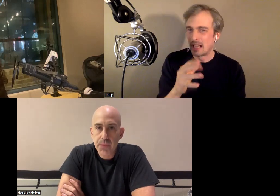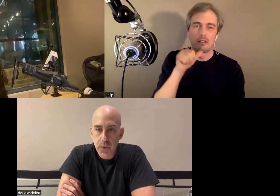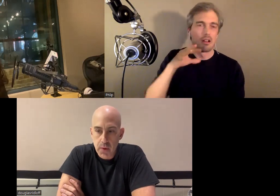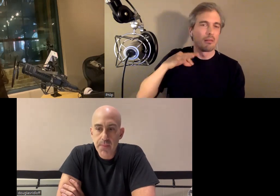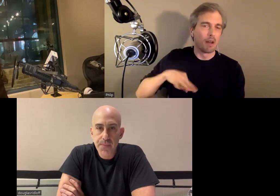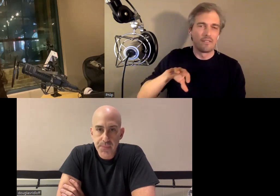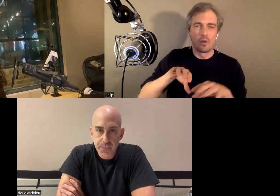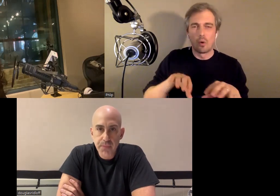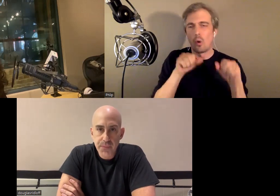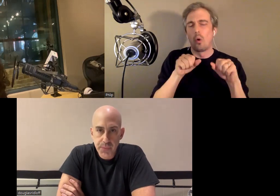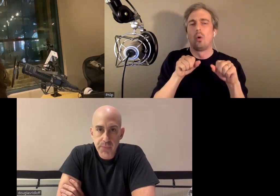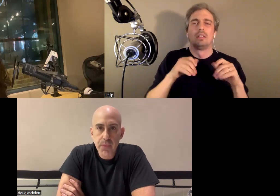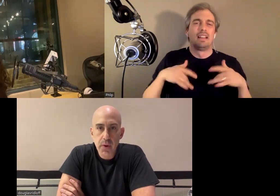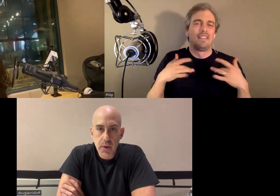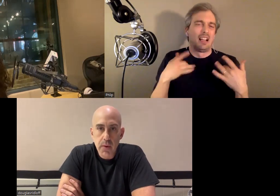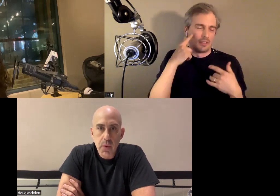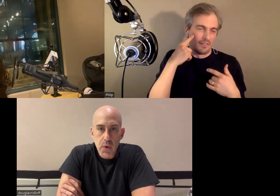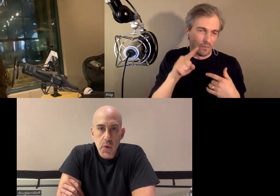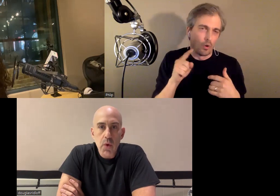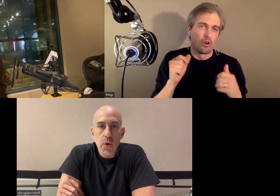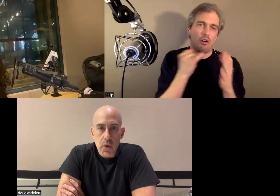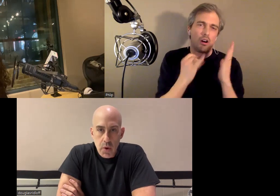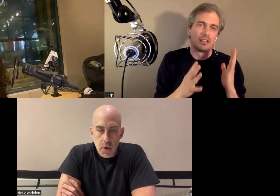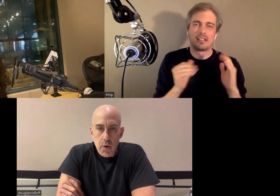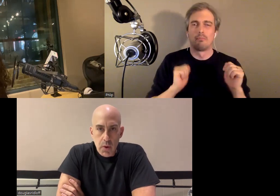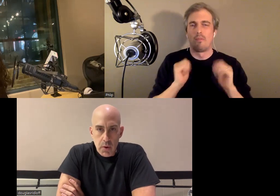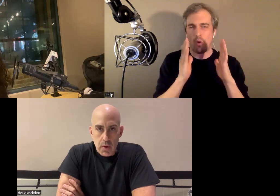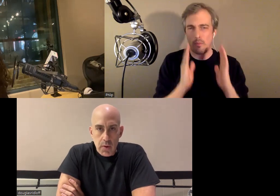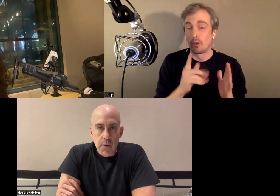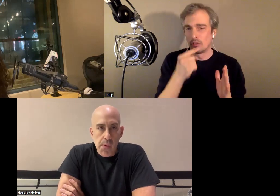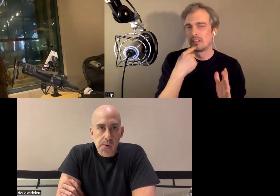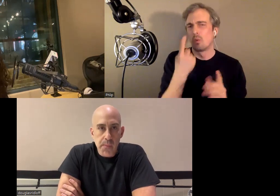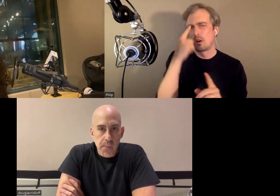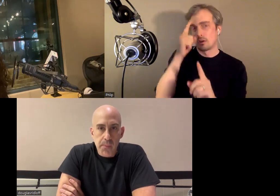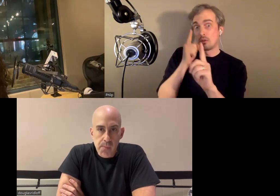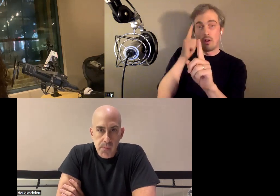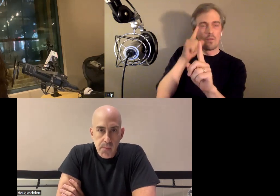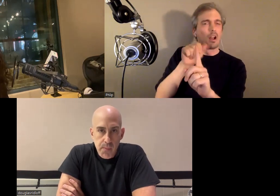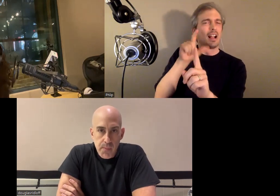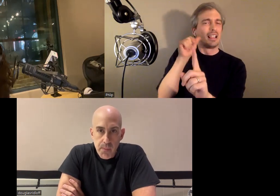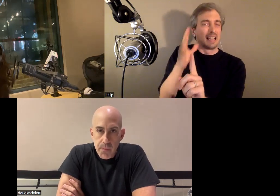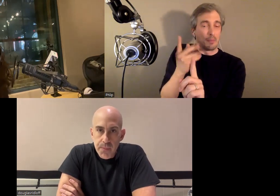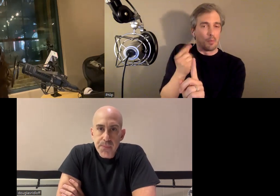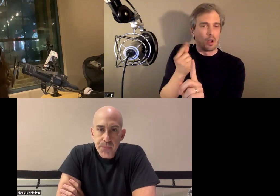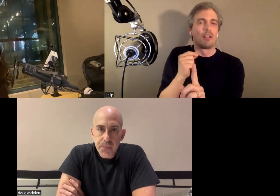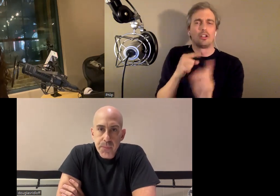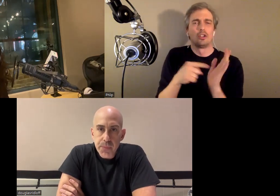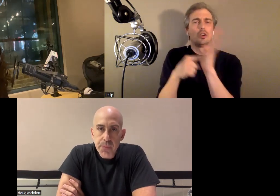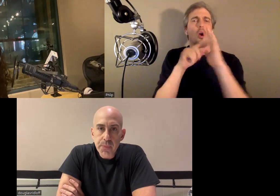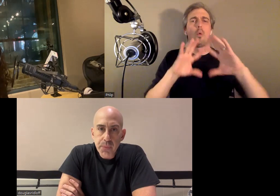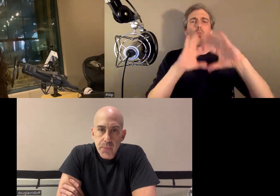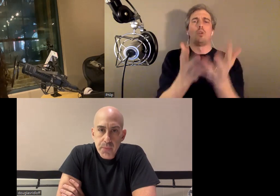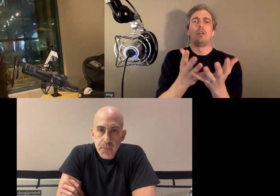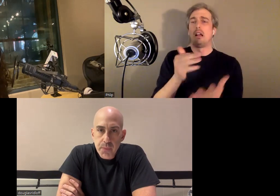performers. And you've said before that one of the goals of ASL Slam is to show the world that ASL is not just used for